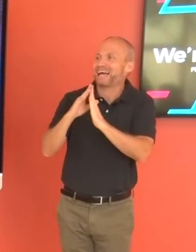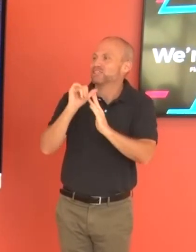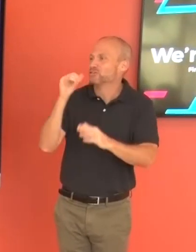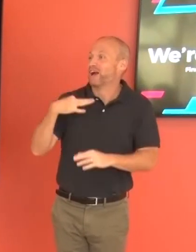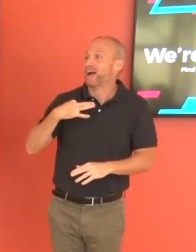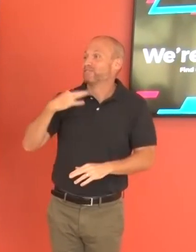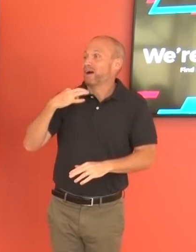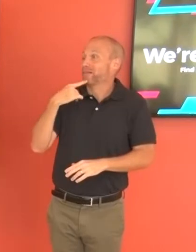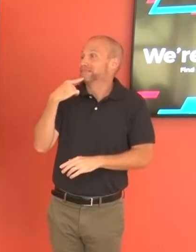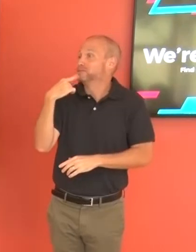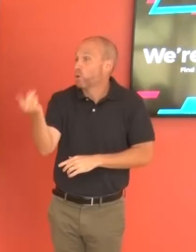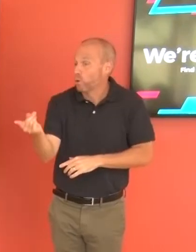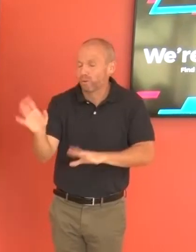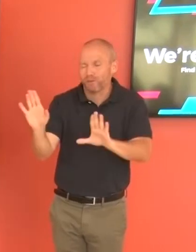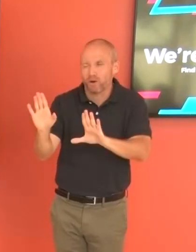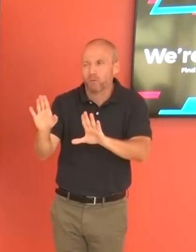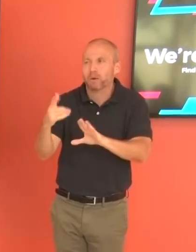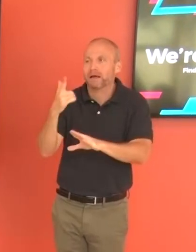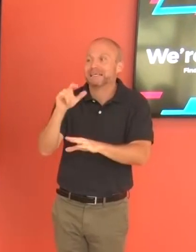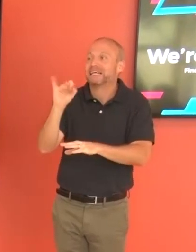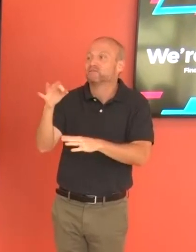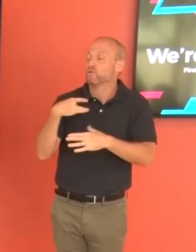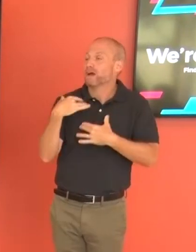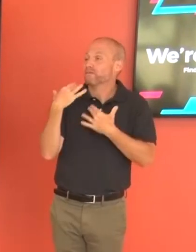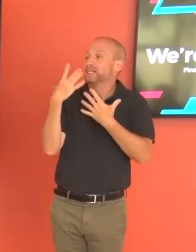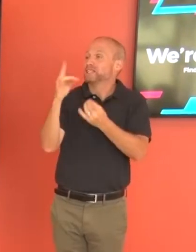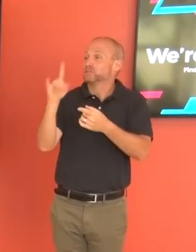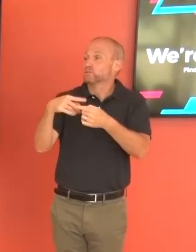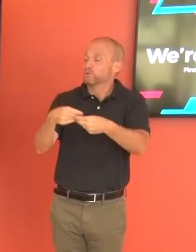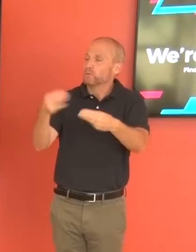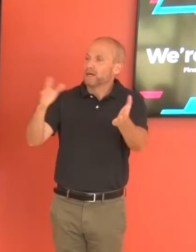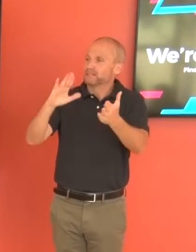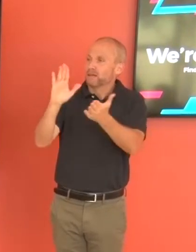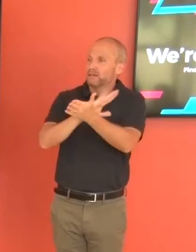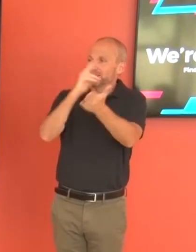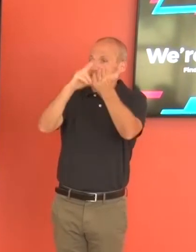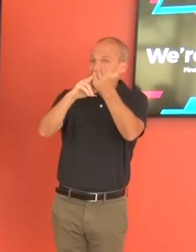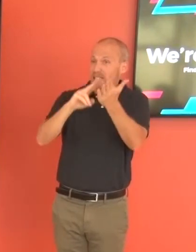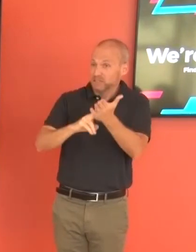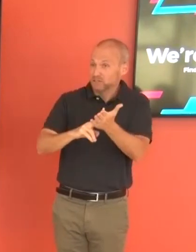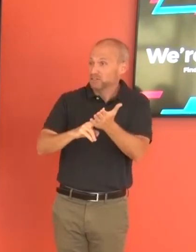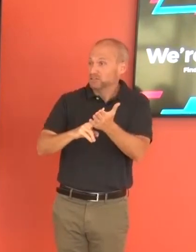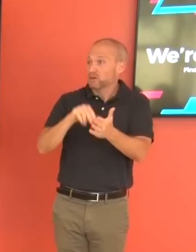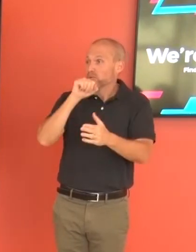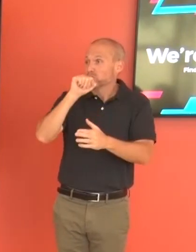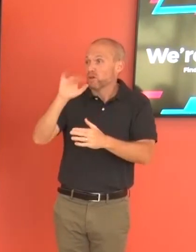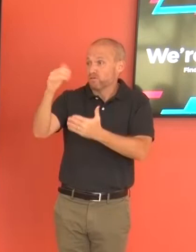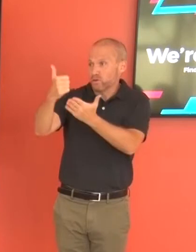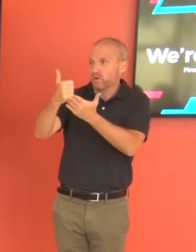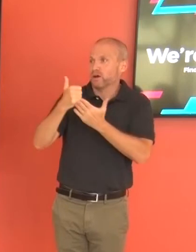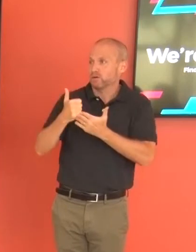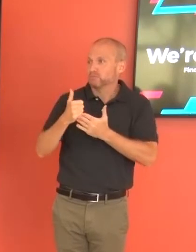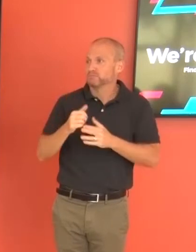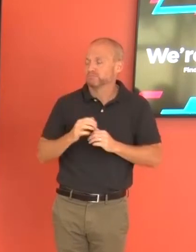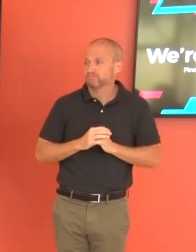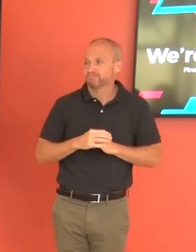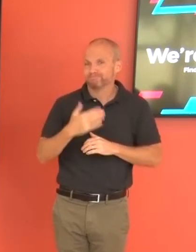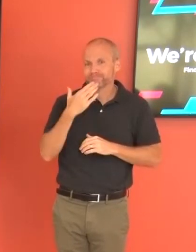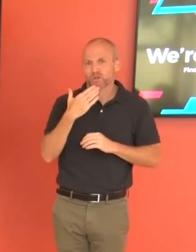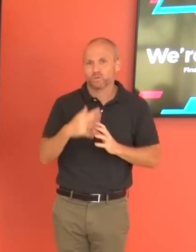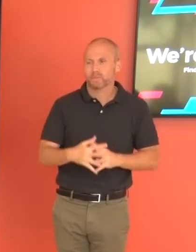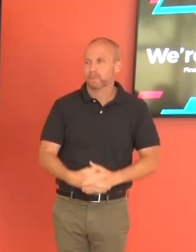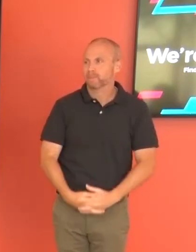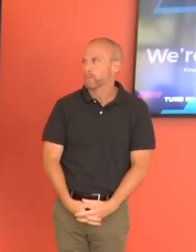if you have an interest, that when we pass out the sign-up sheets, I would love for you to help us with this. Thank